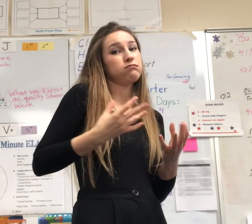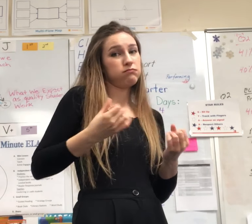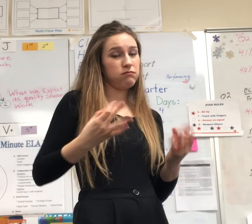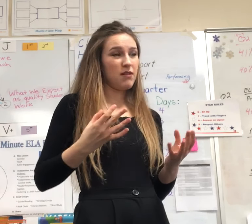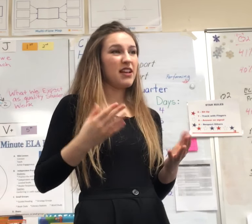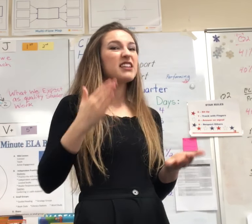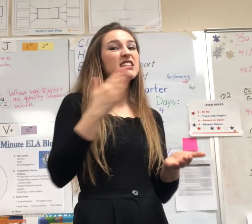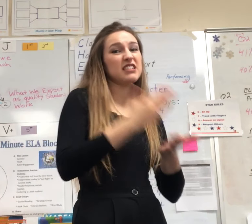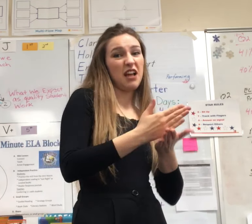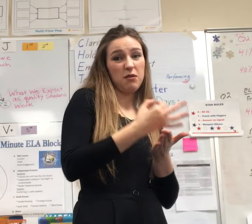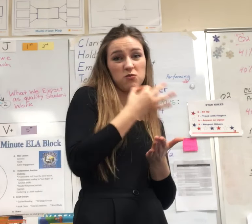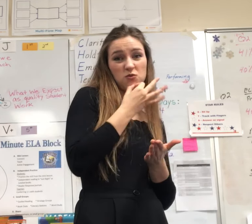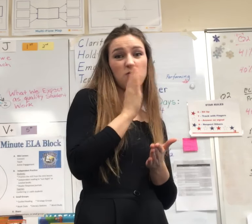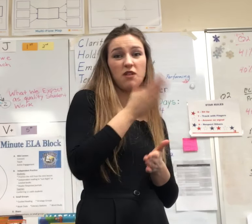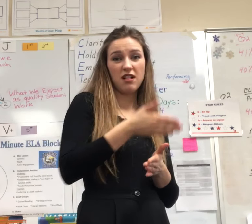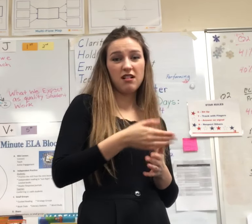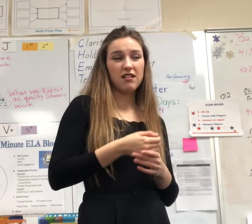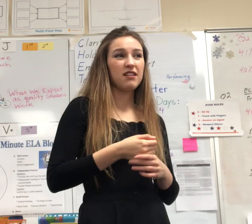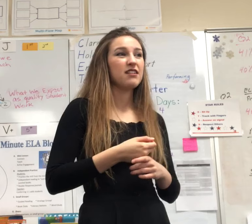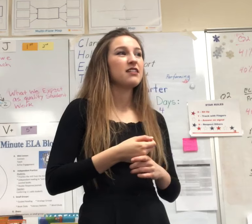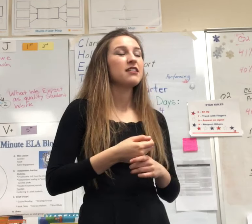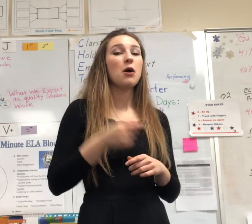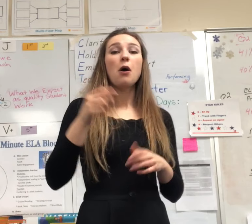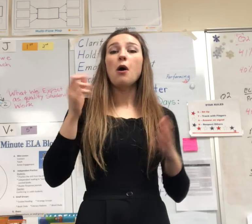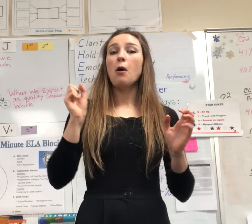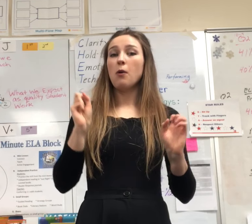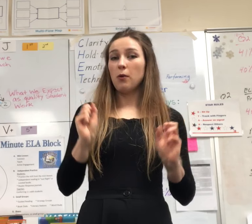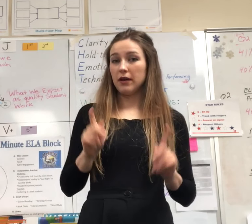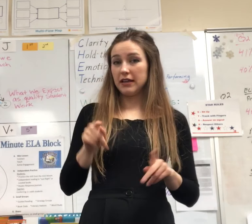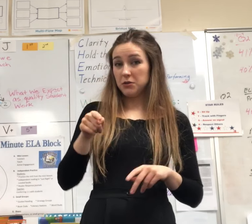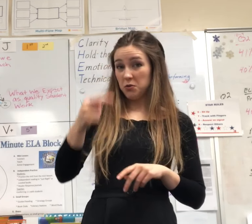Okay. So you think the more weight,